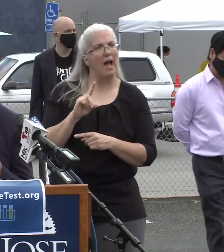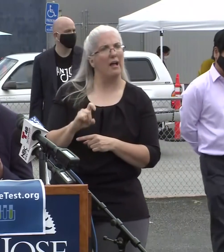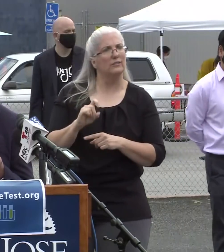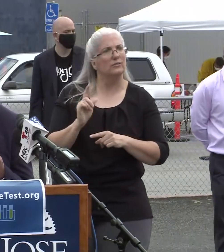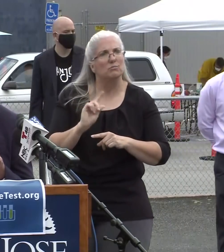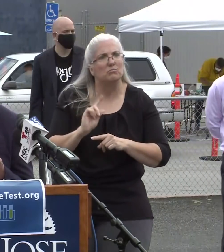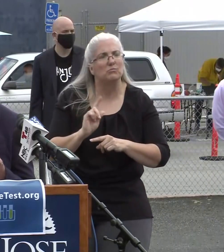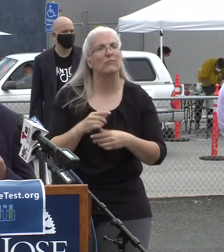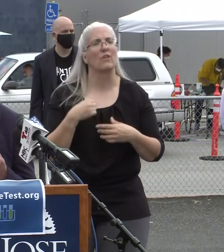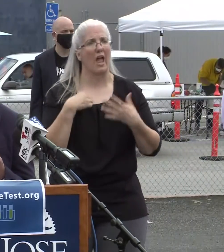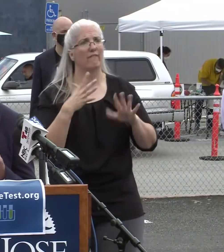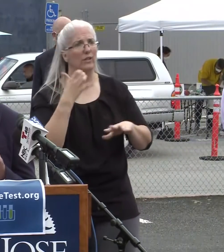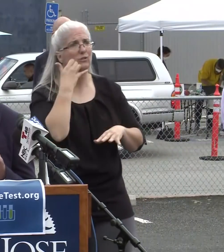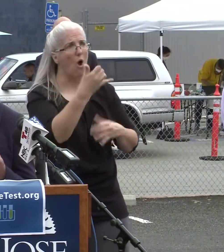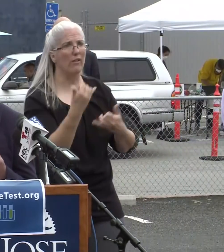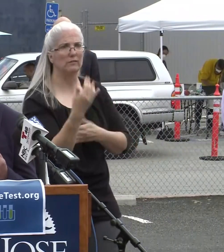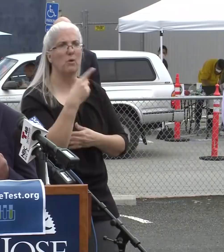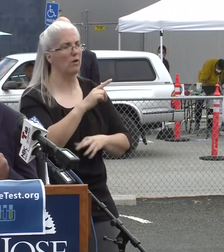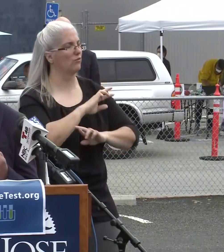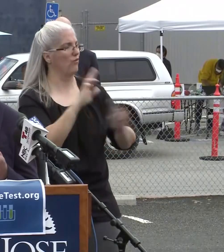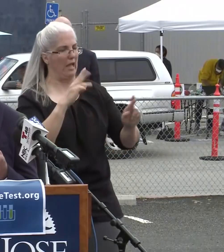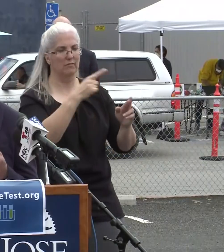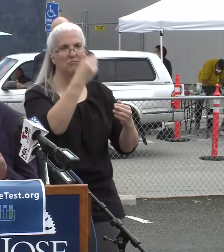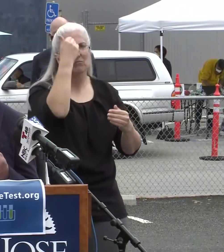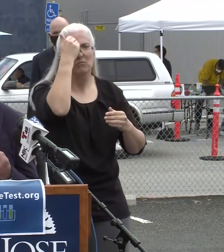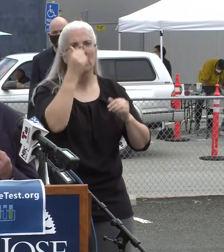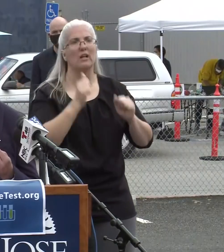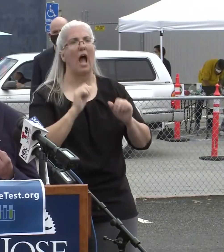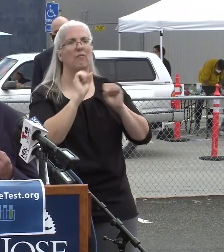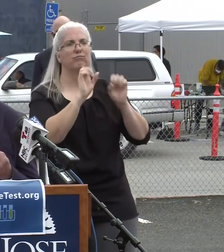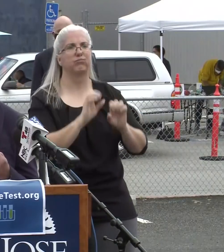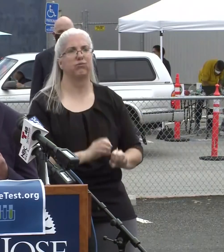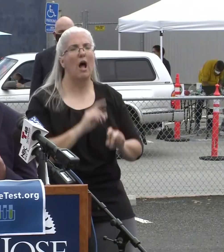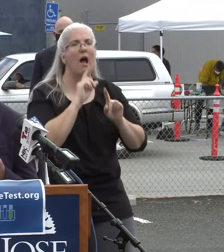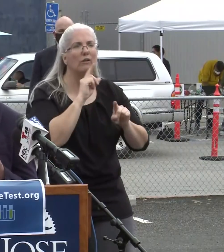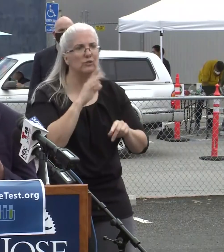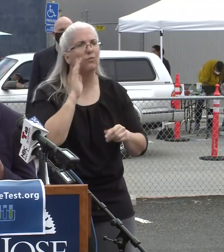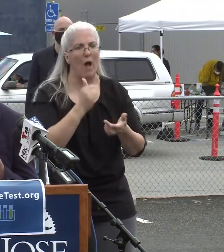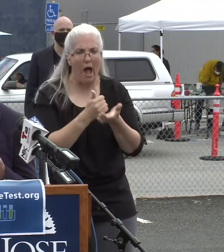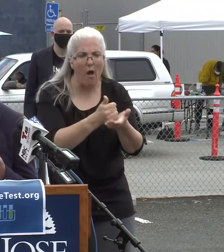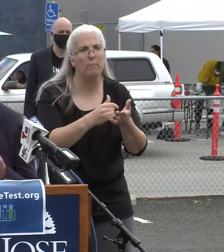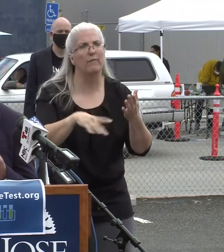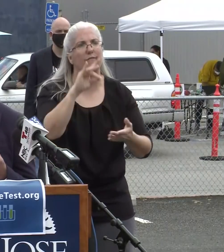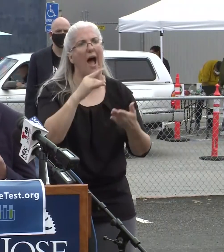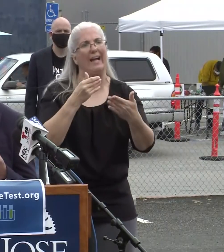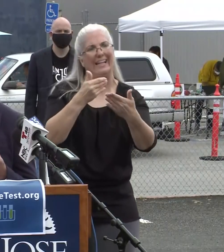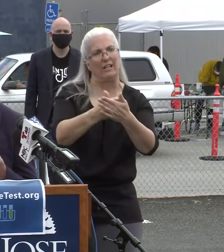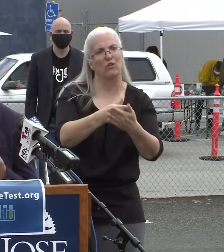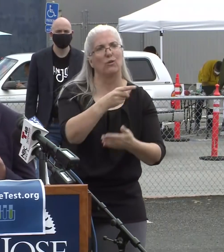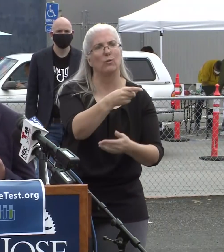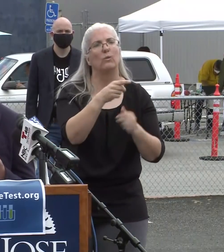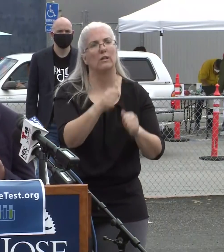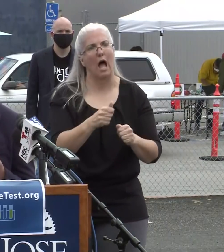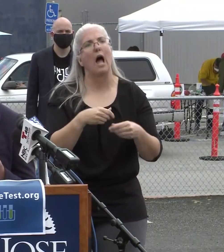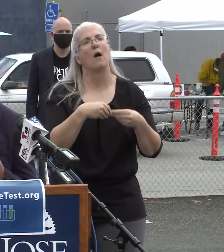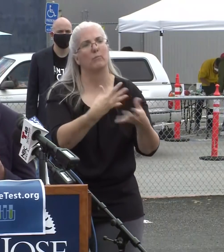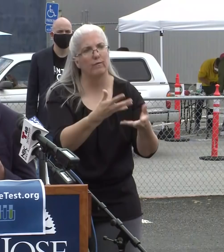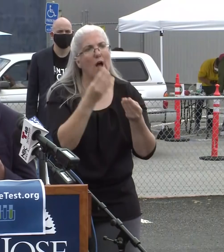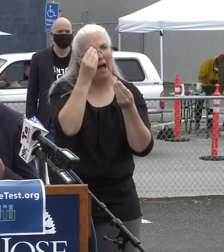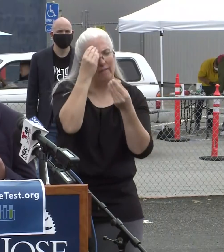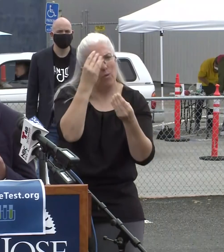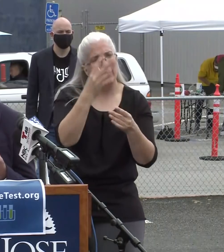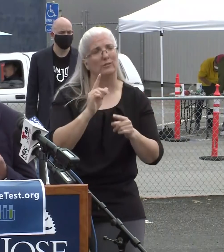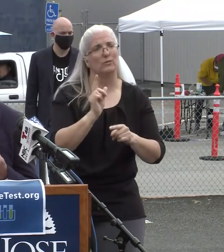find a testing site near you and give you the phone number so that you can make the call to them to set up a time to go in to be